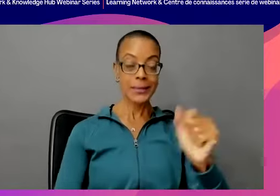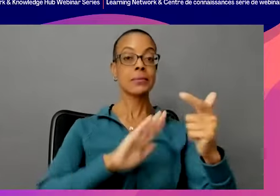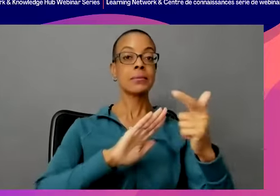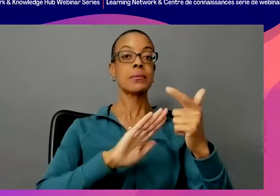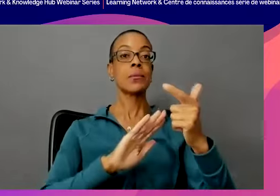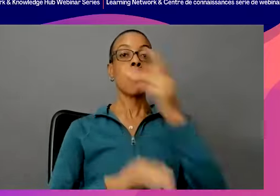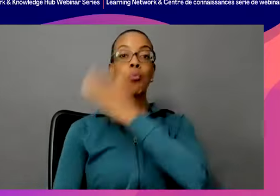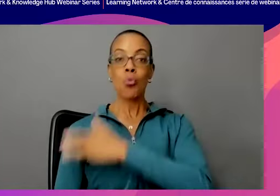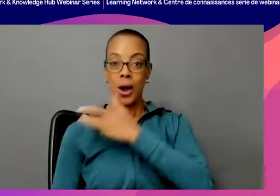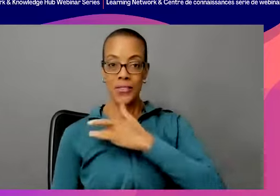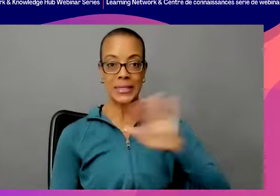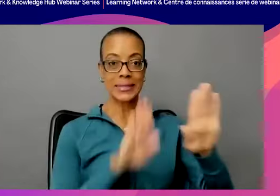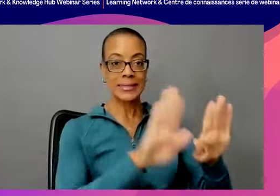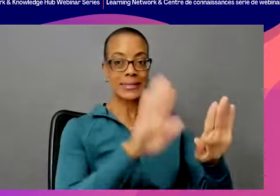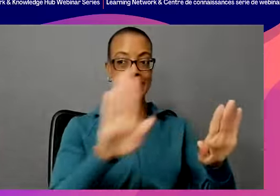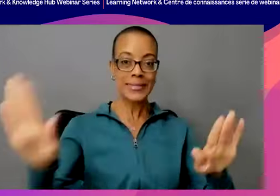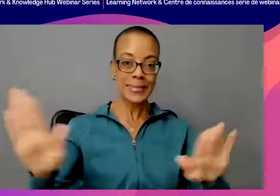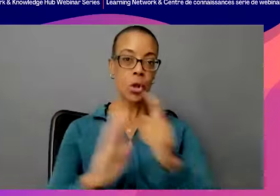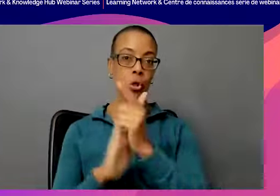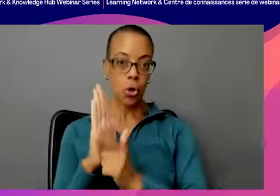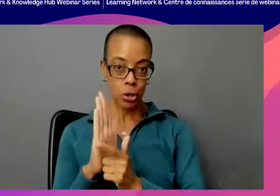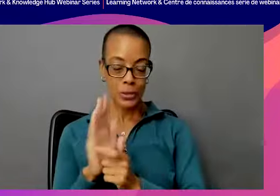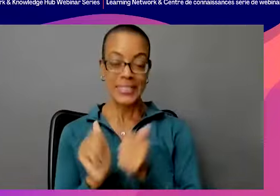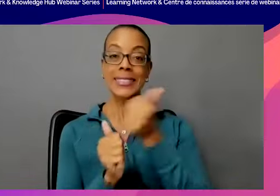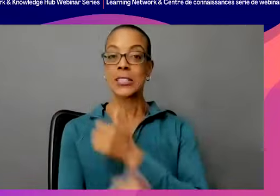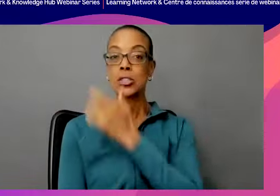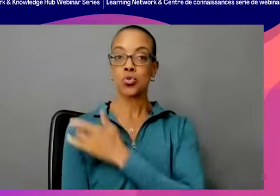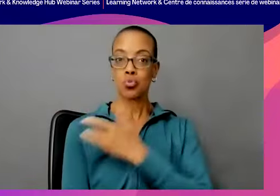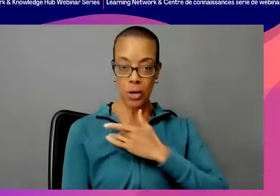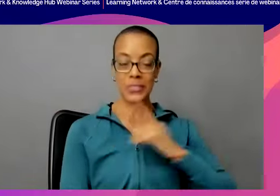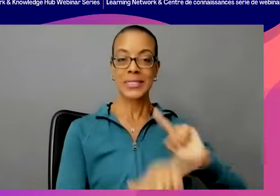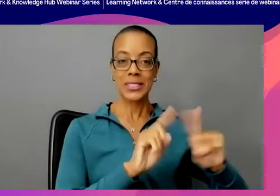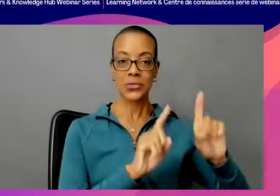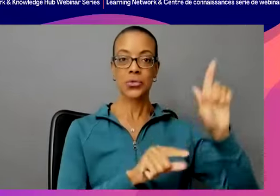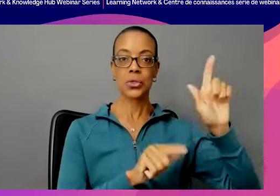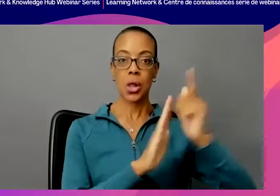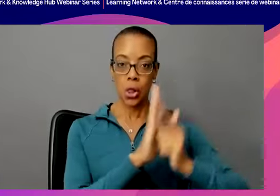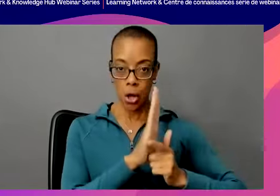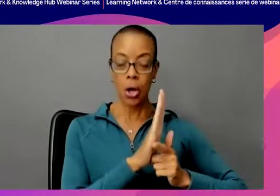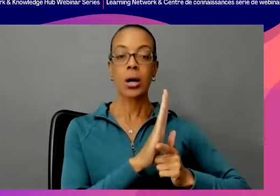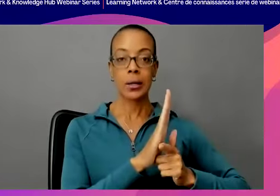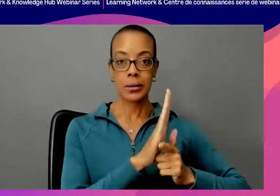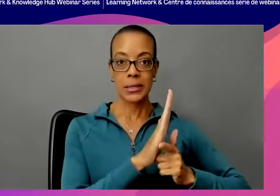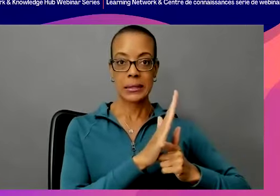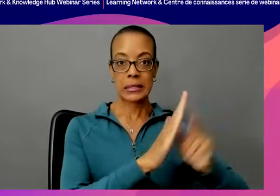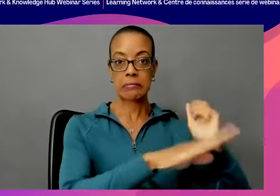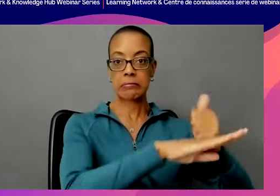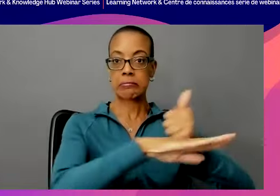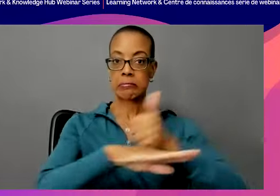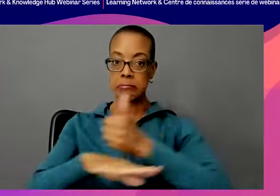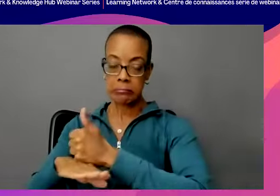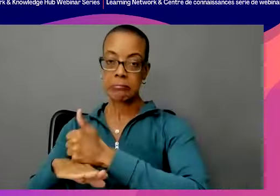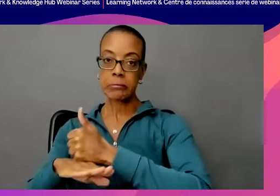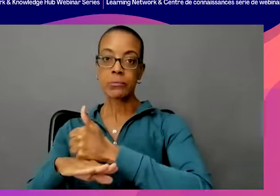each province has varying legislation acts that governs child